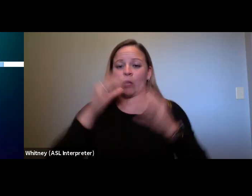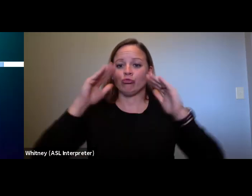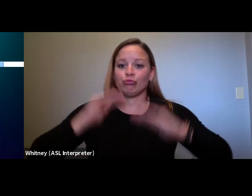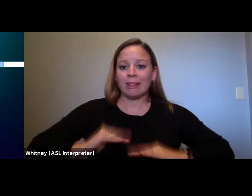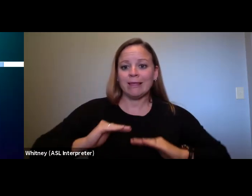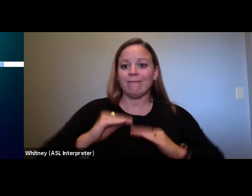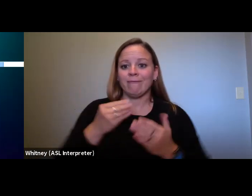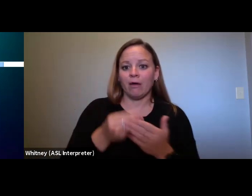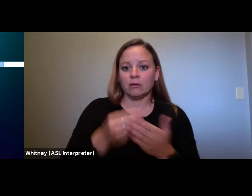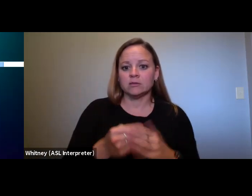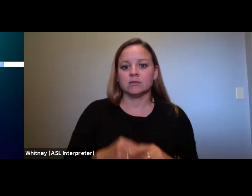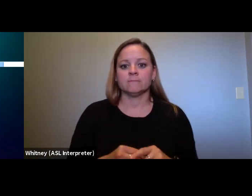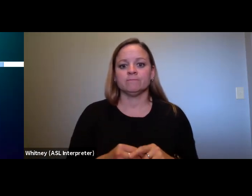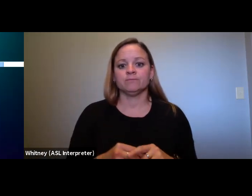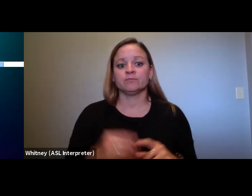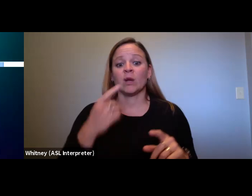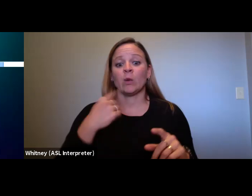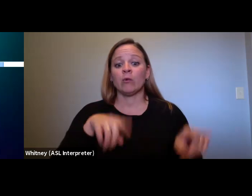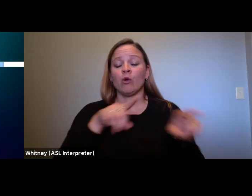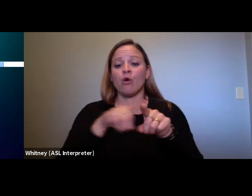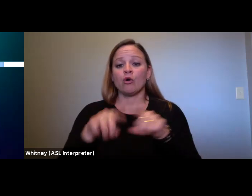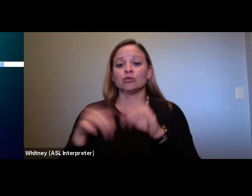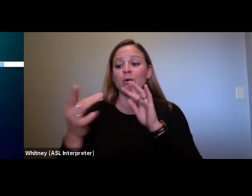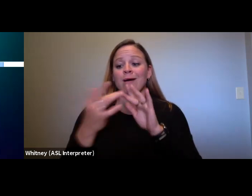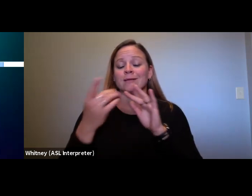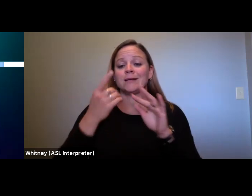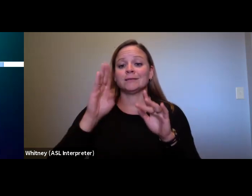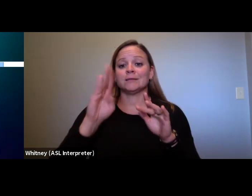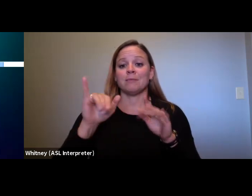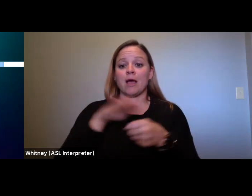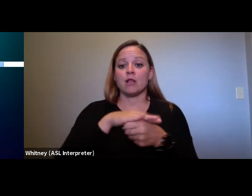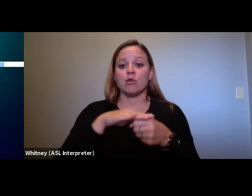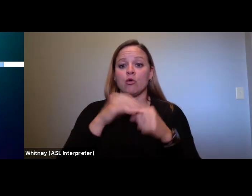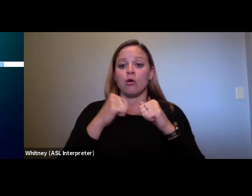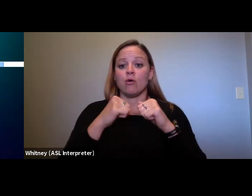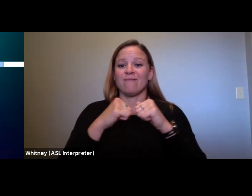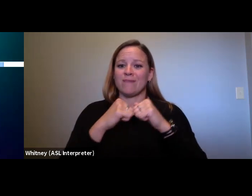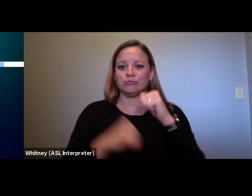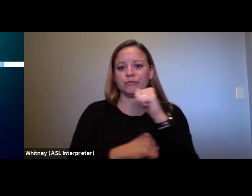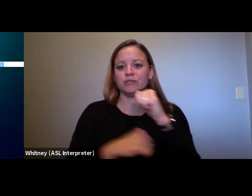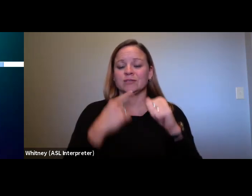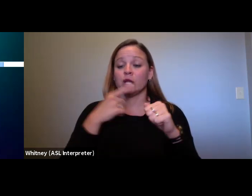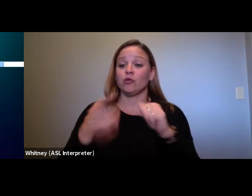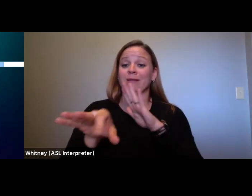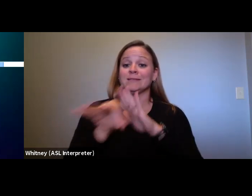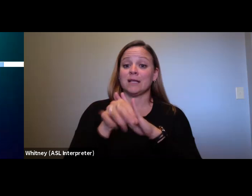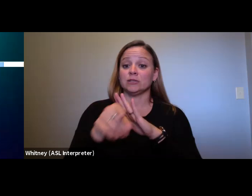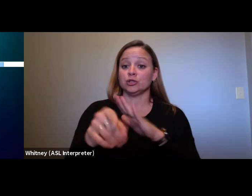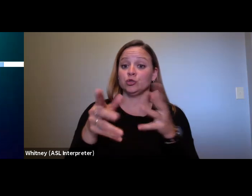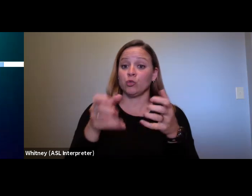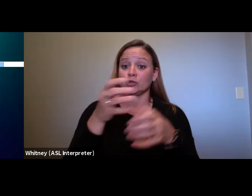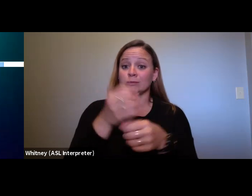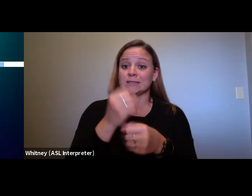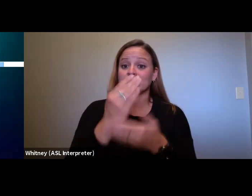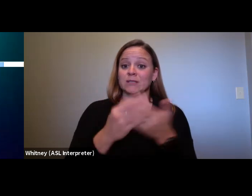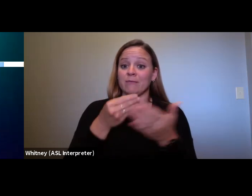foundations. We were also contacted by a local foundation and say, you have been selected. Would you like to receive some